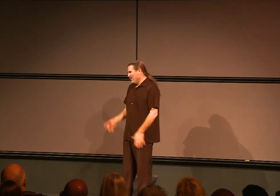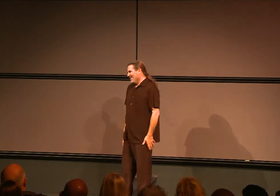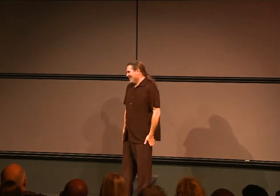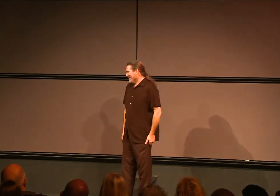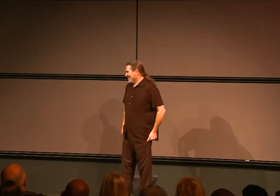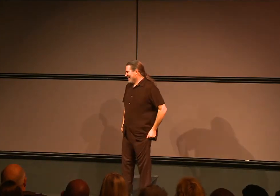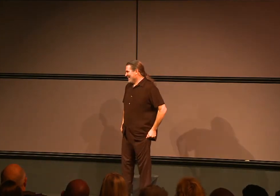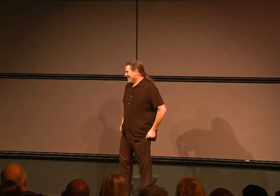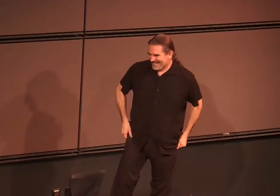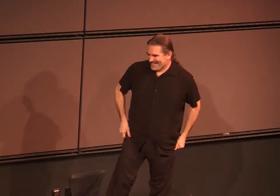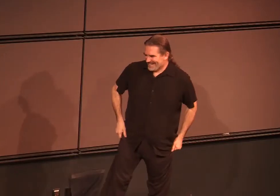You'll always help me.